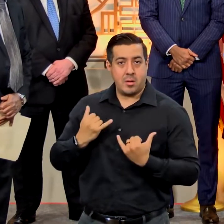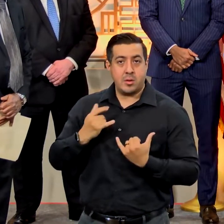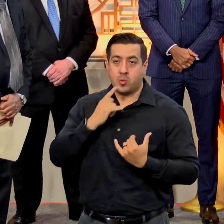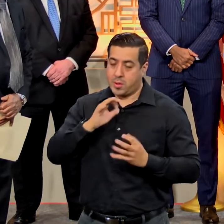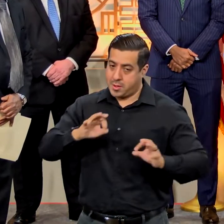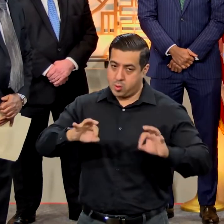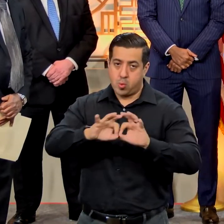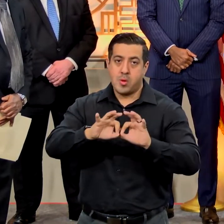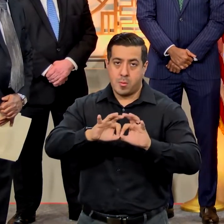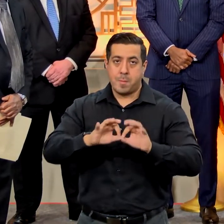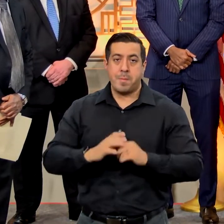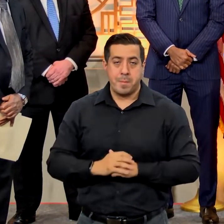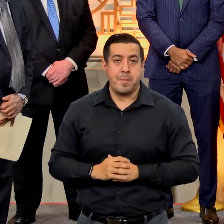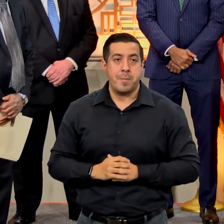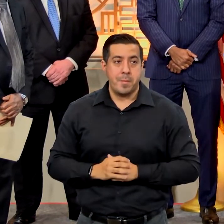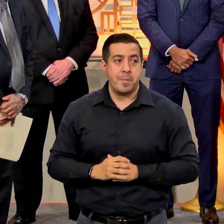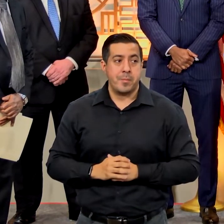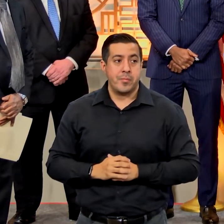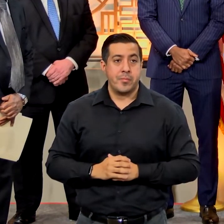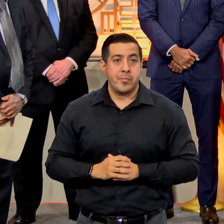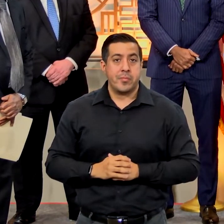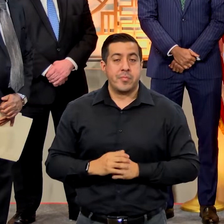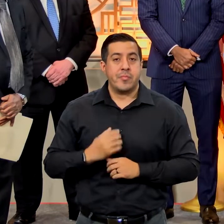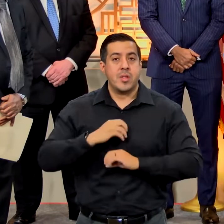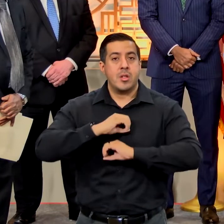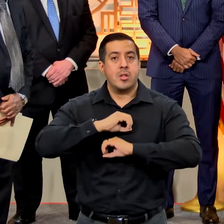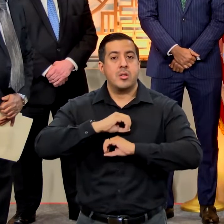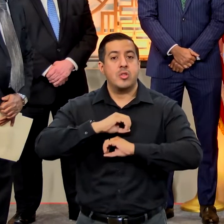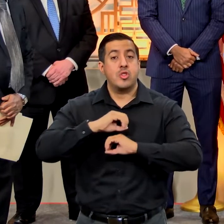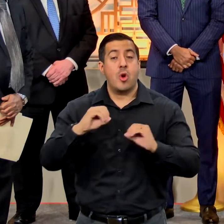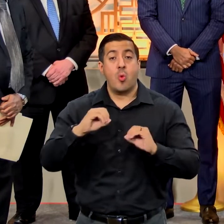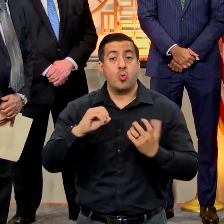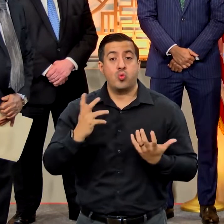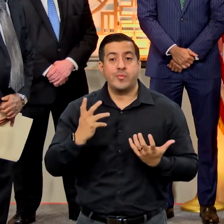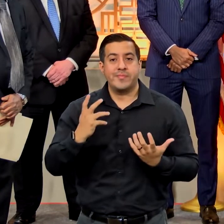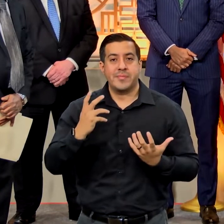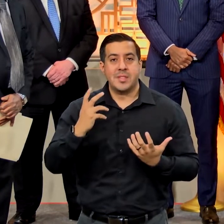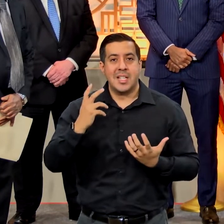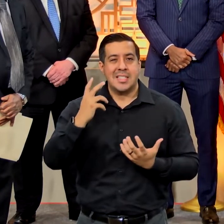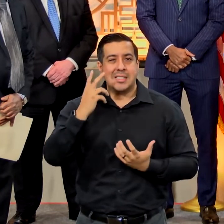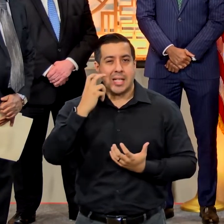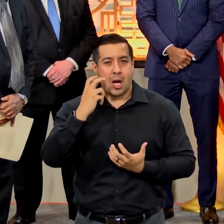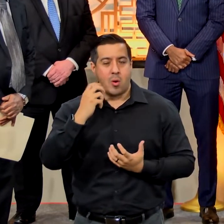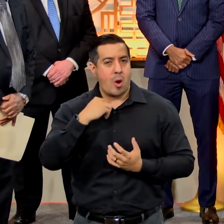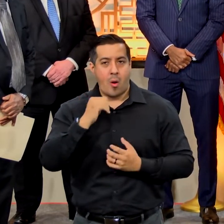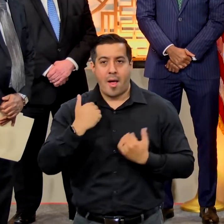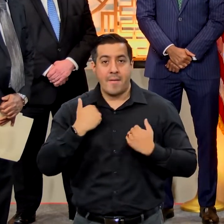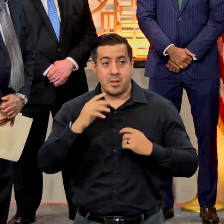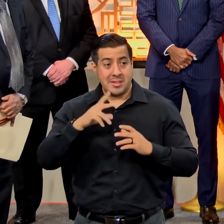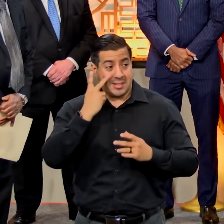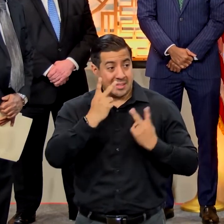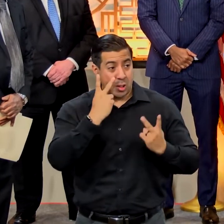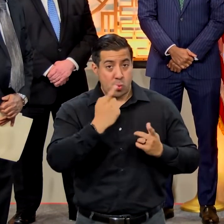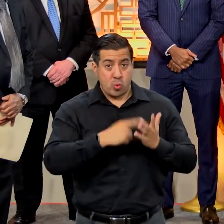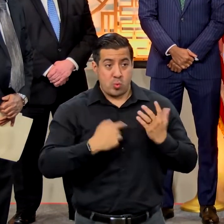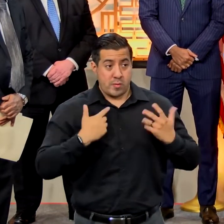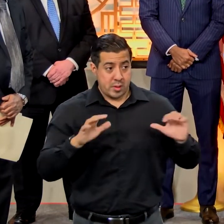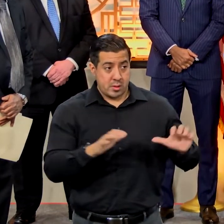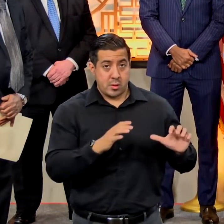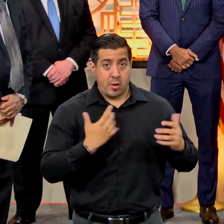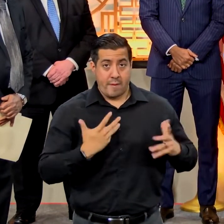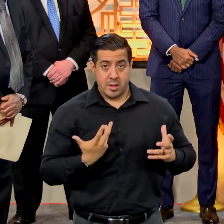critical. There is no doubt that with what we have done, we have actually saved